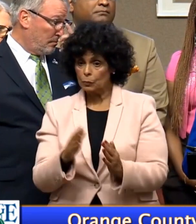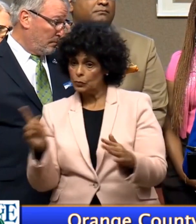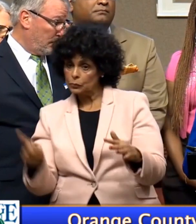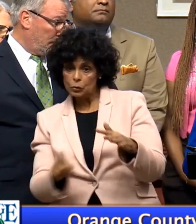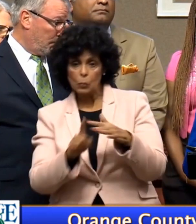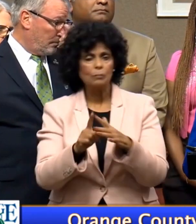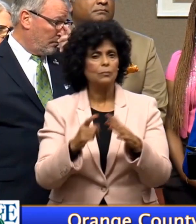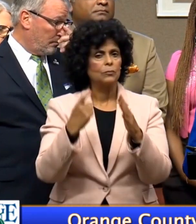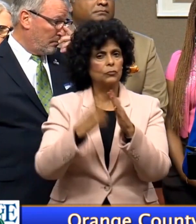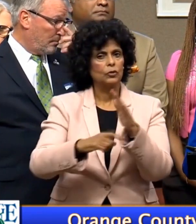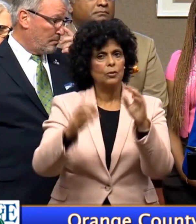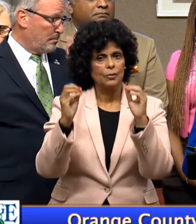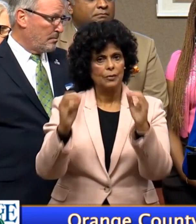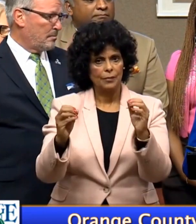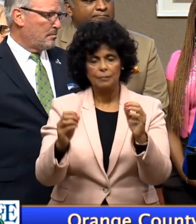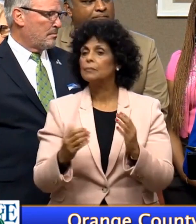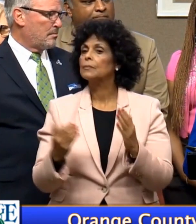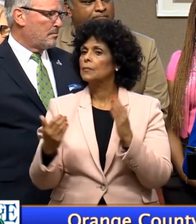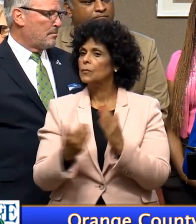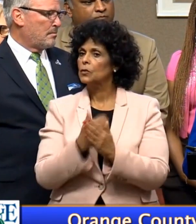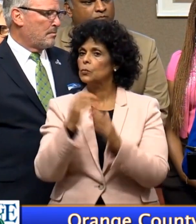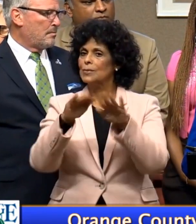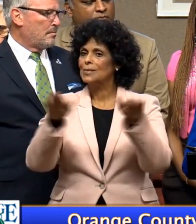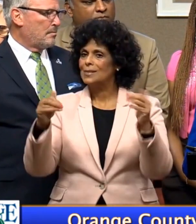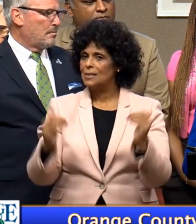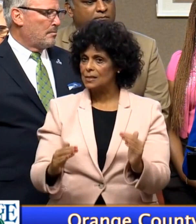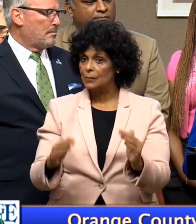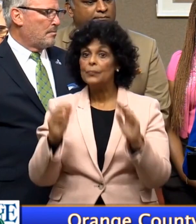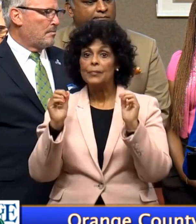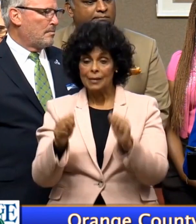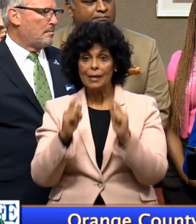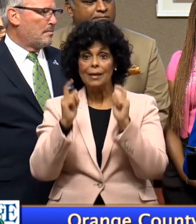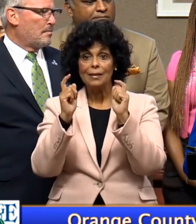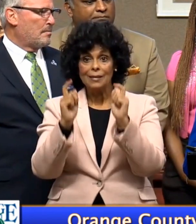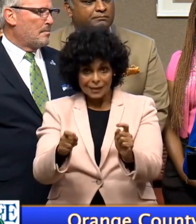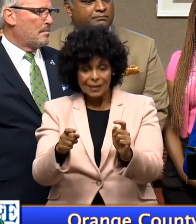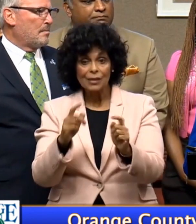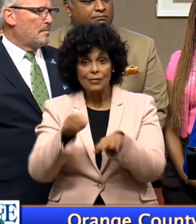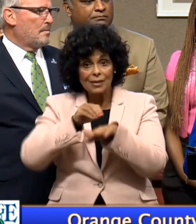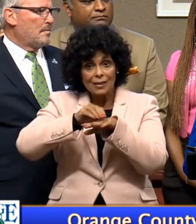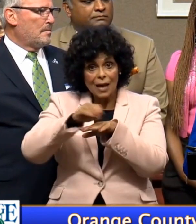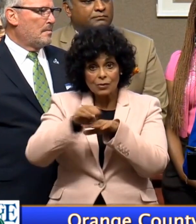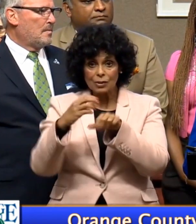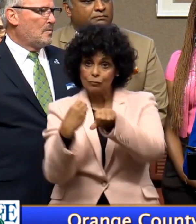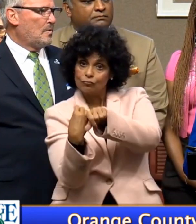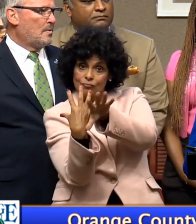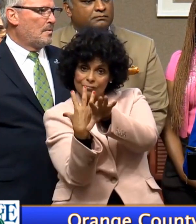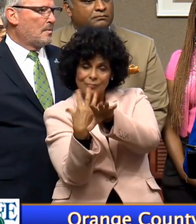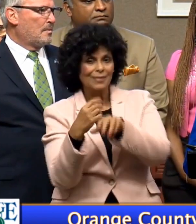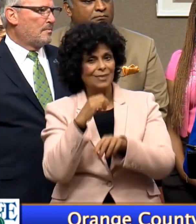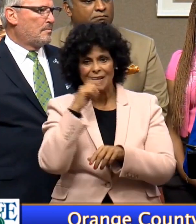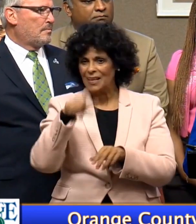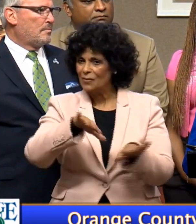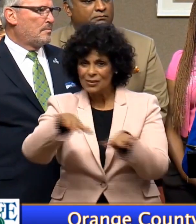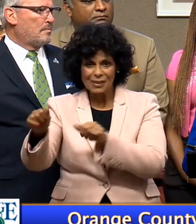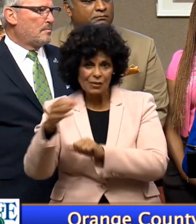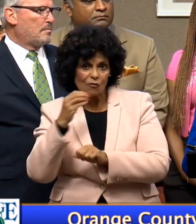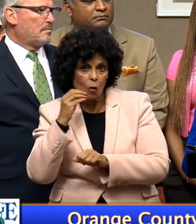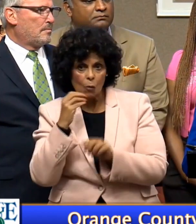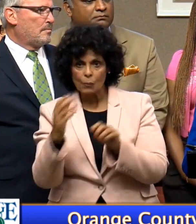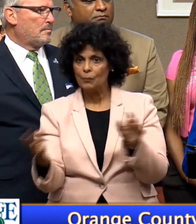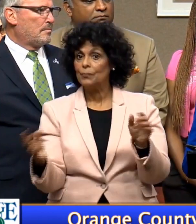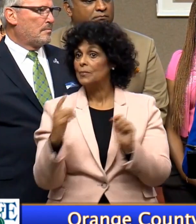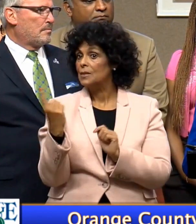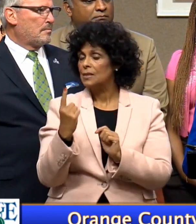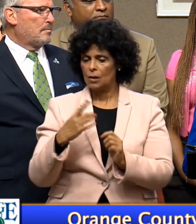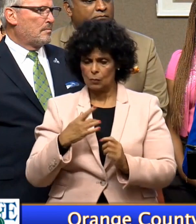we have a new system of where we can provide telecounseling to people. They don't even need to leave their home. So if